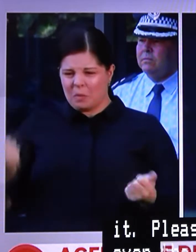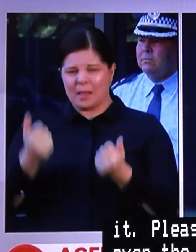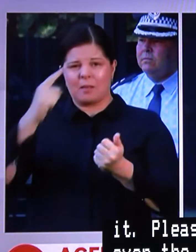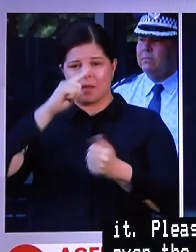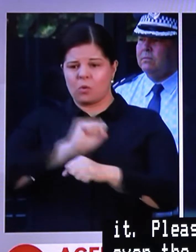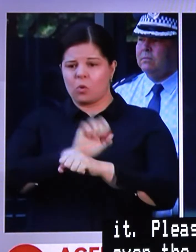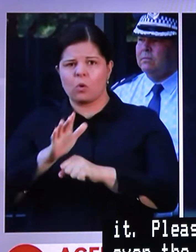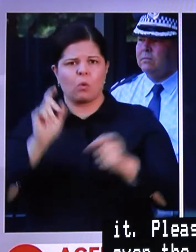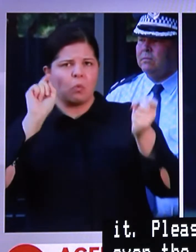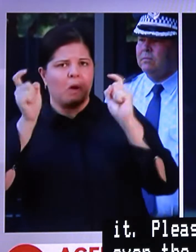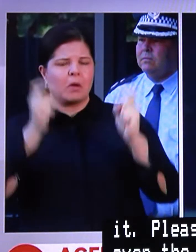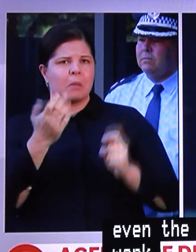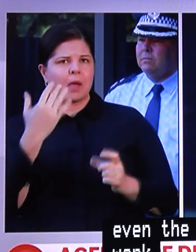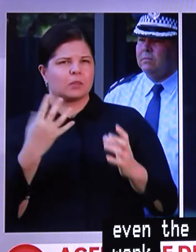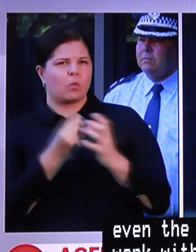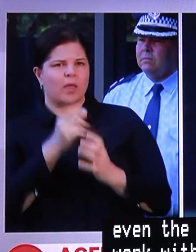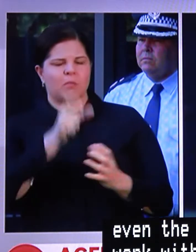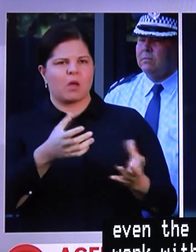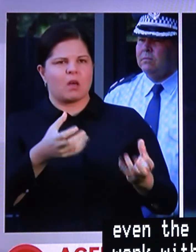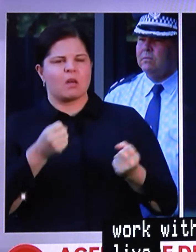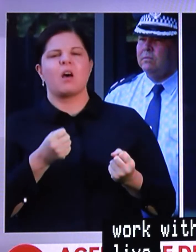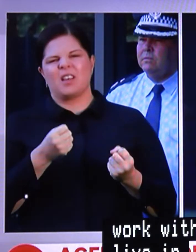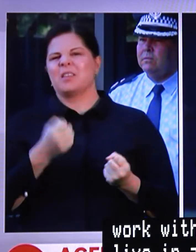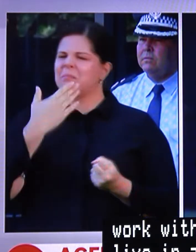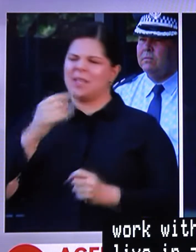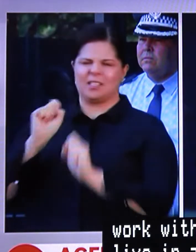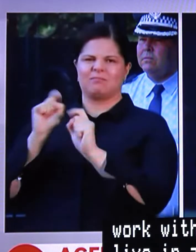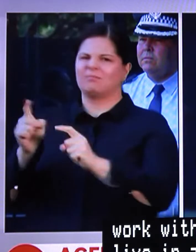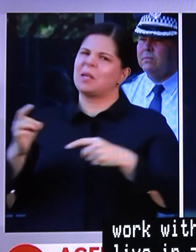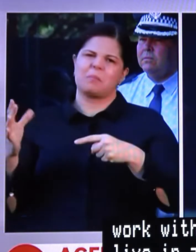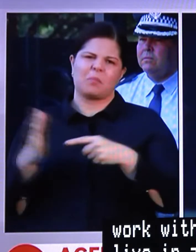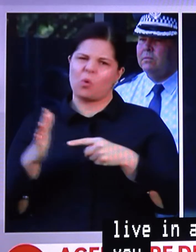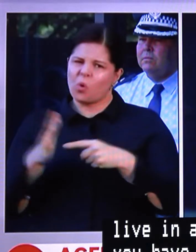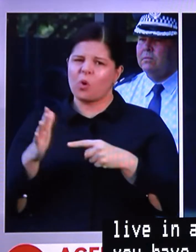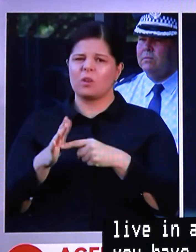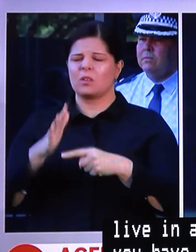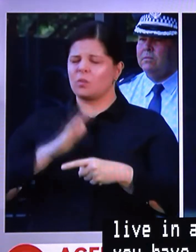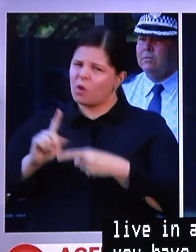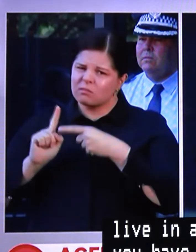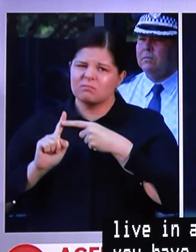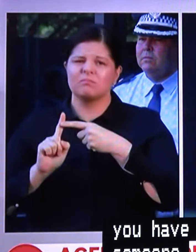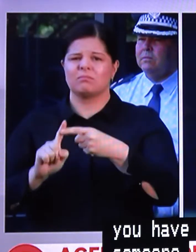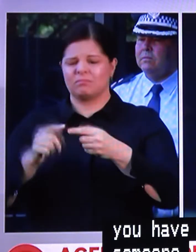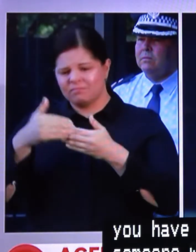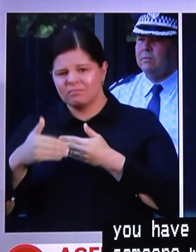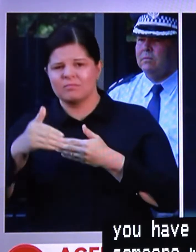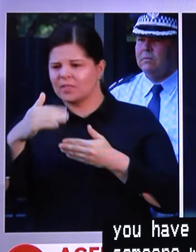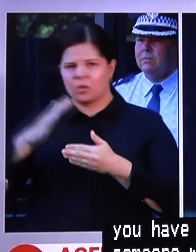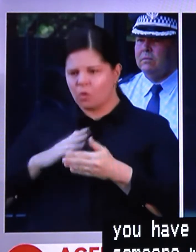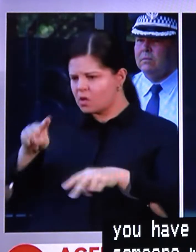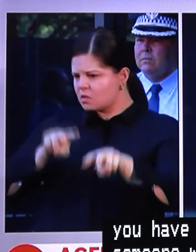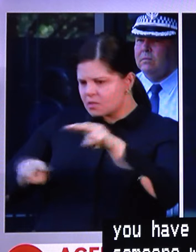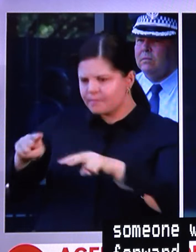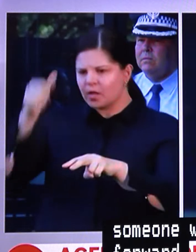with someone who has the virus, please come forward and get tested. It is so important for us to be able to continue to capture the data, to be able